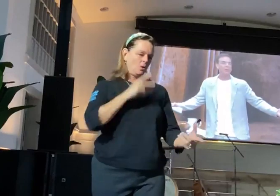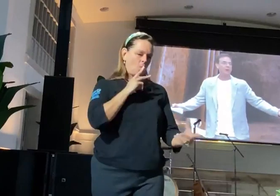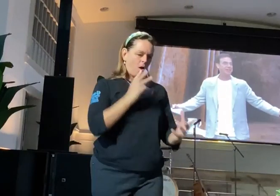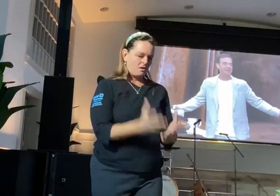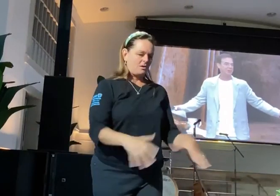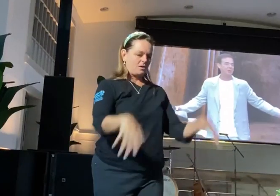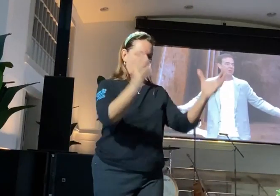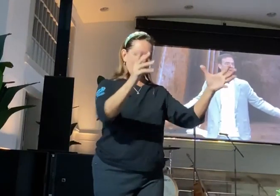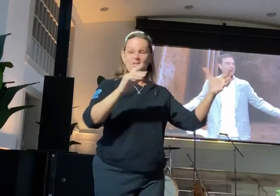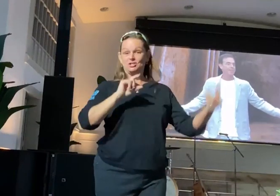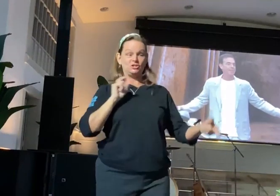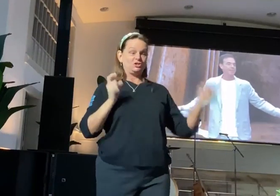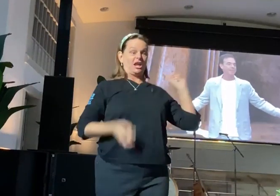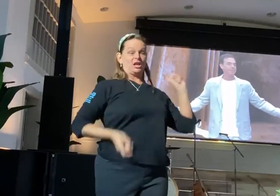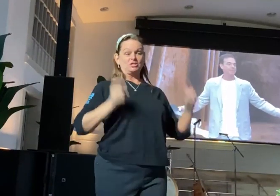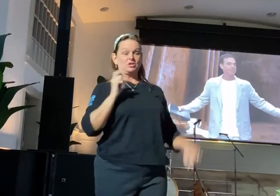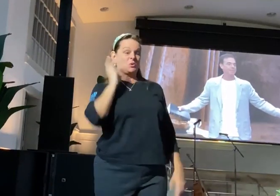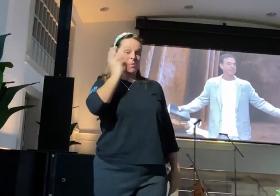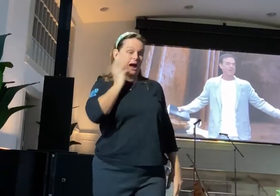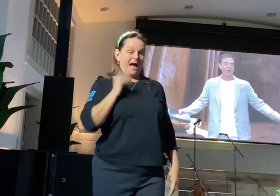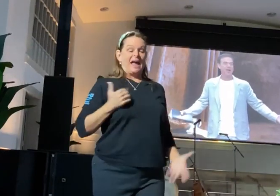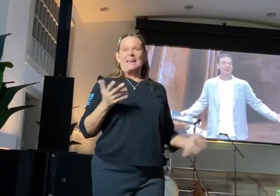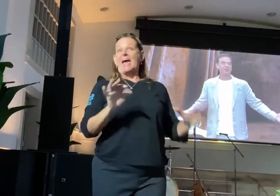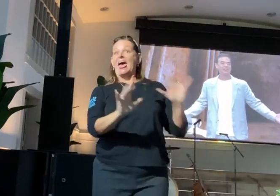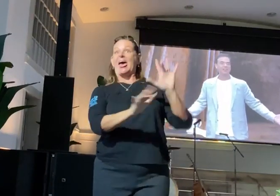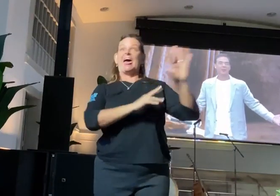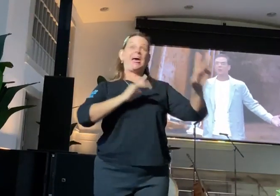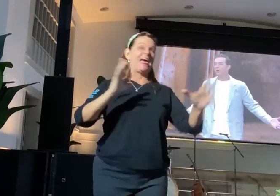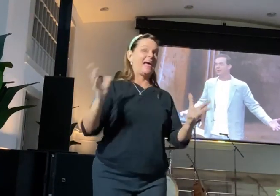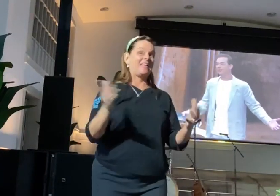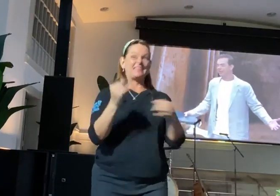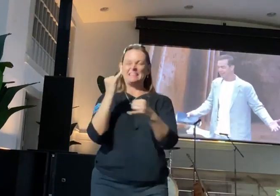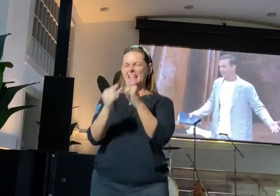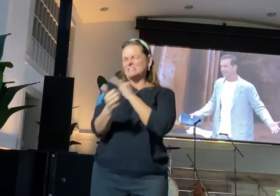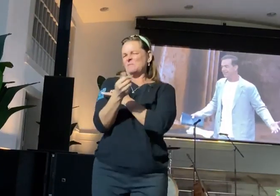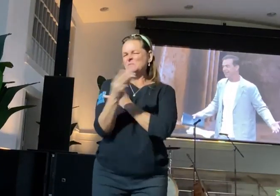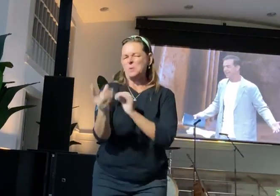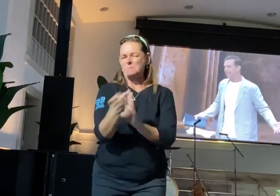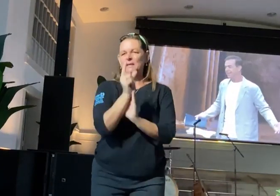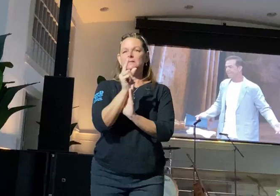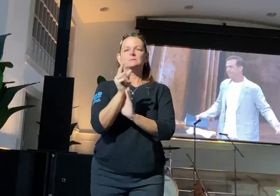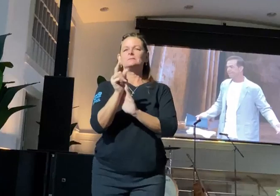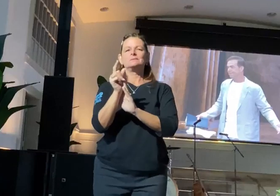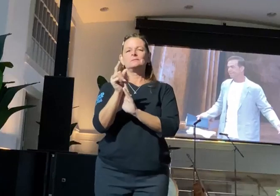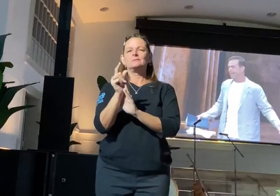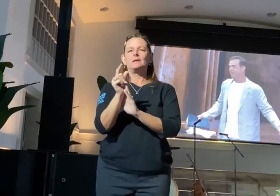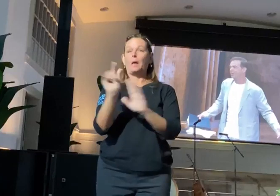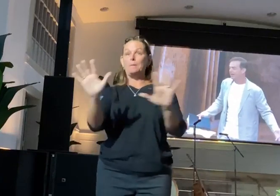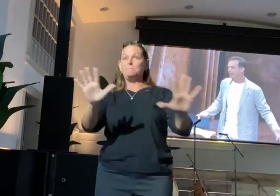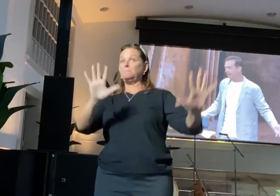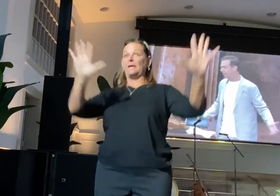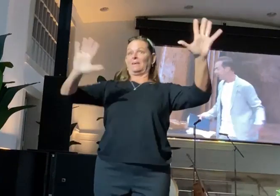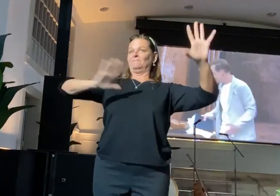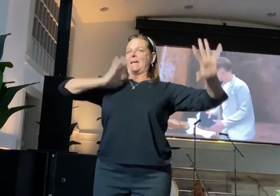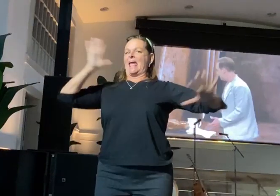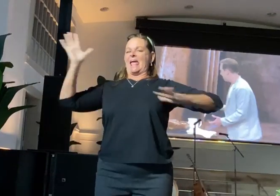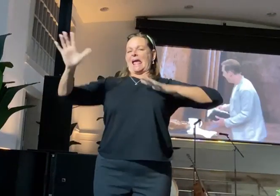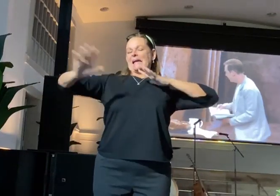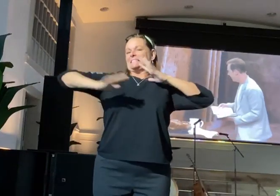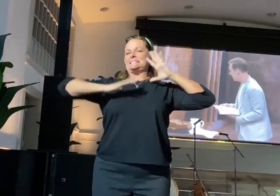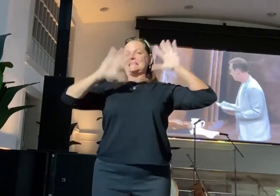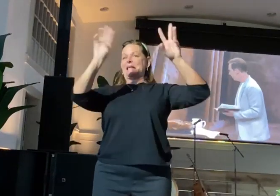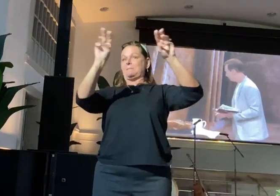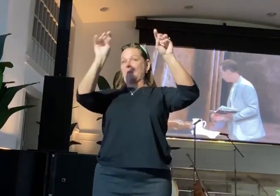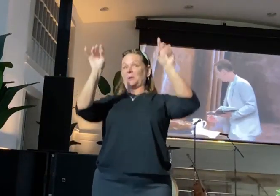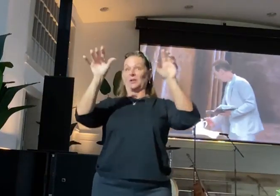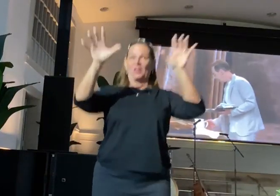water. What do you want to teach us? No, he actually says, I want to wash your feet. And so he gets up and he takes